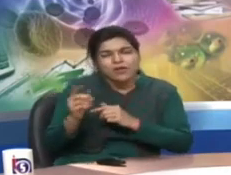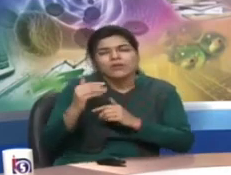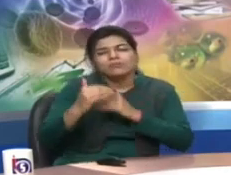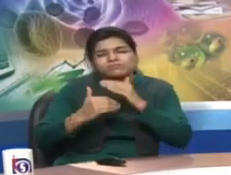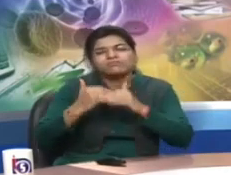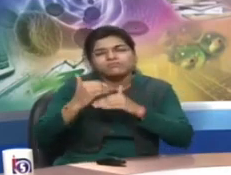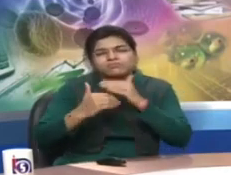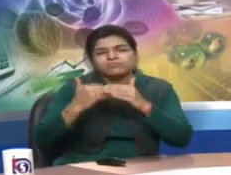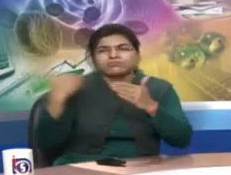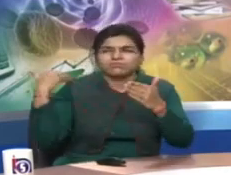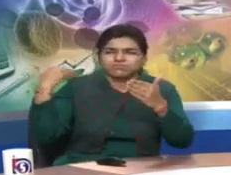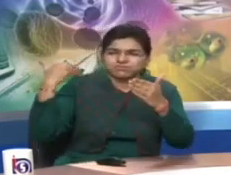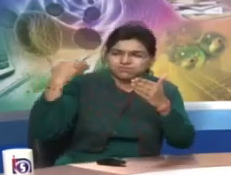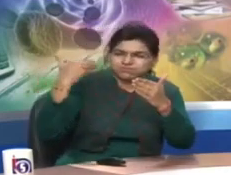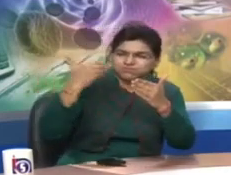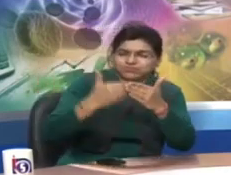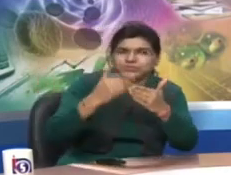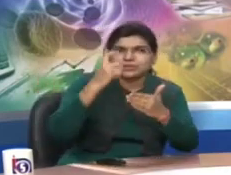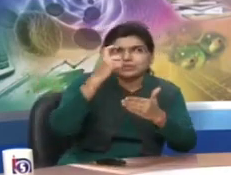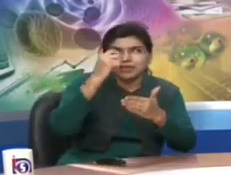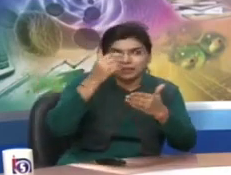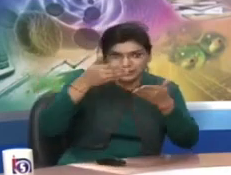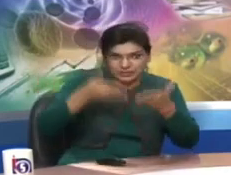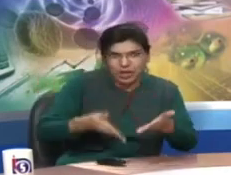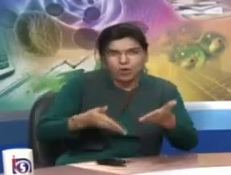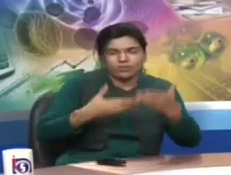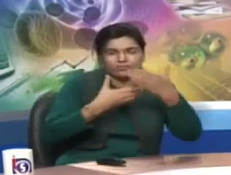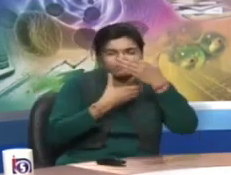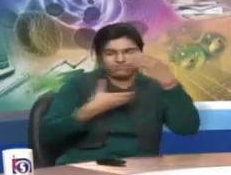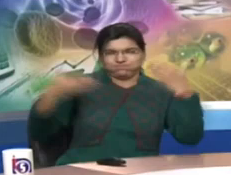turned topsy-turvy in just about 70 years?